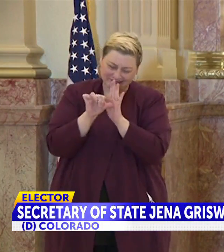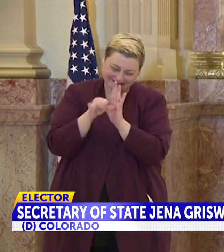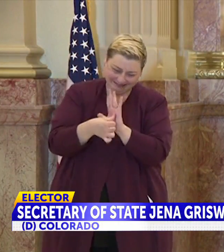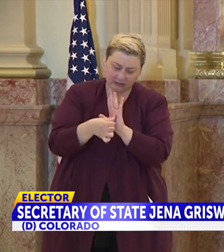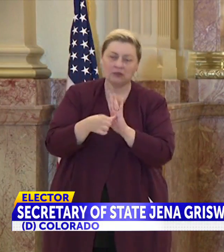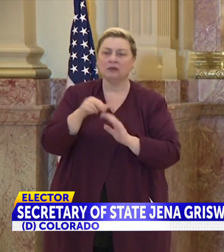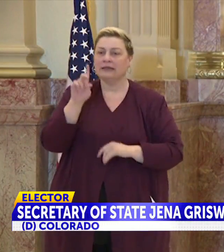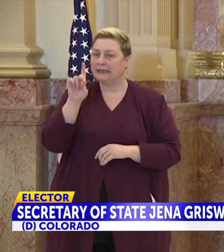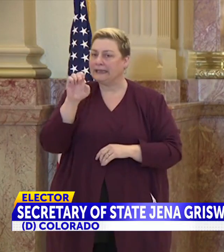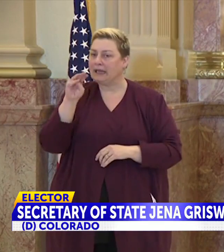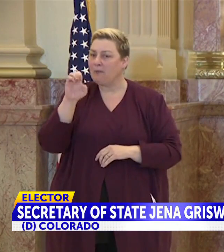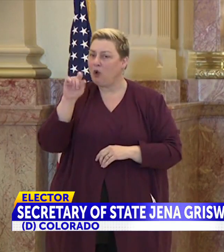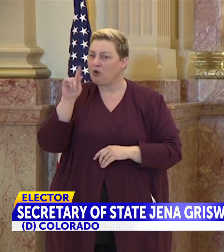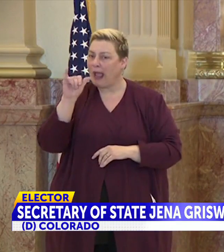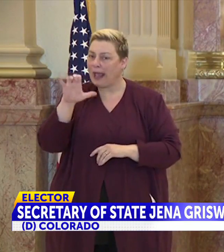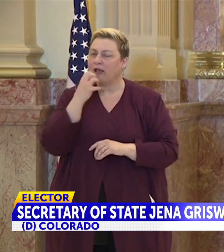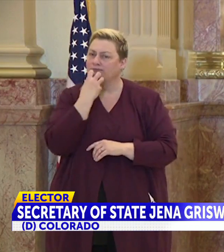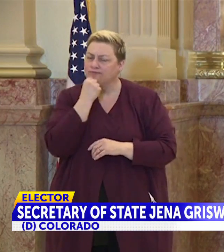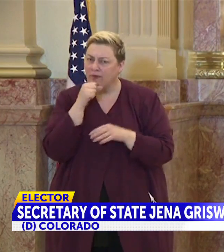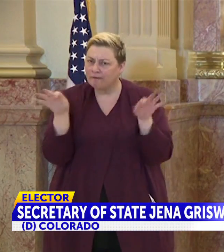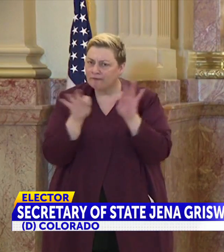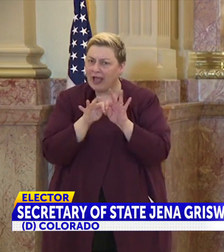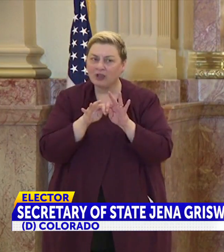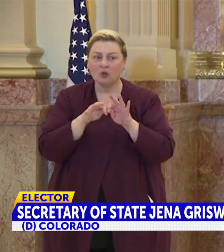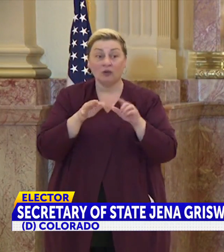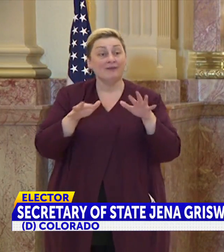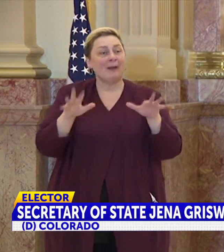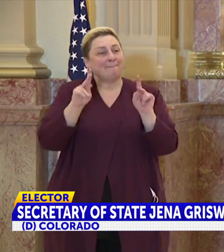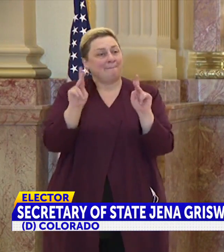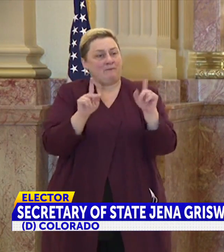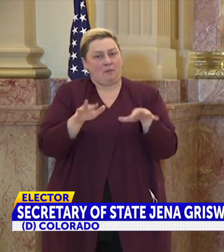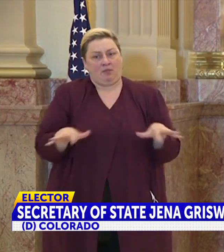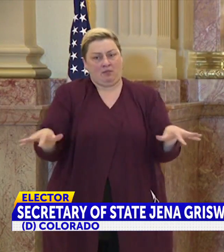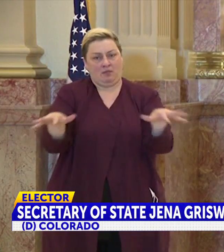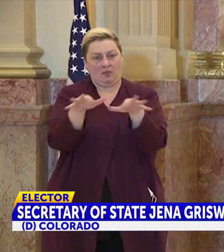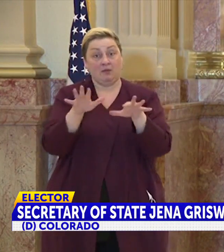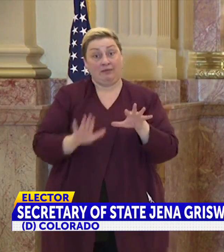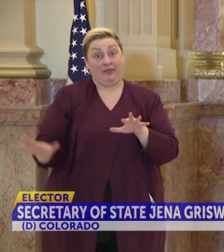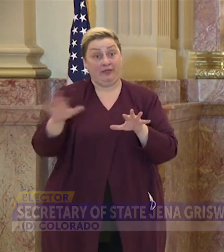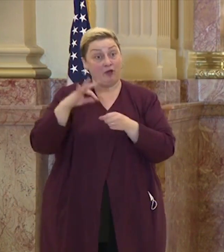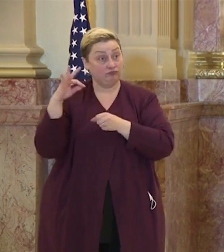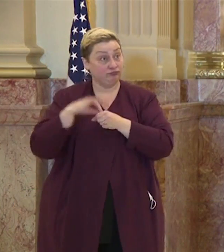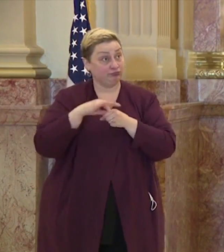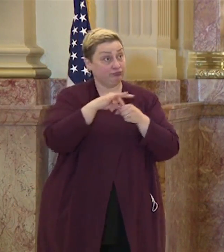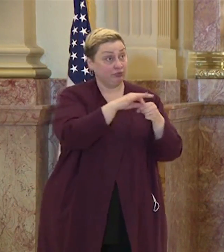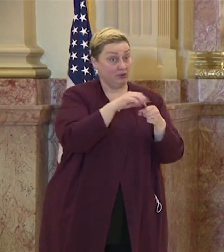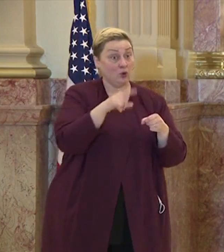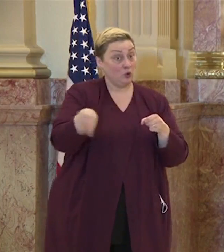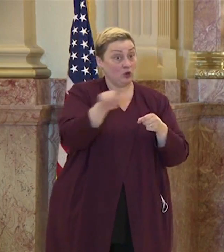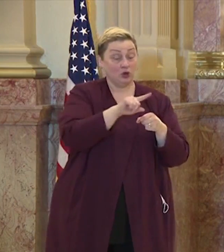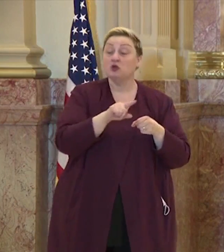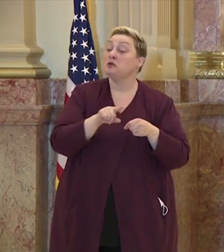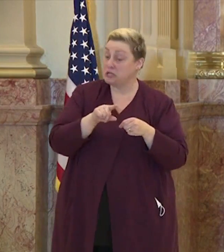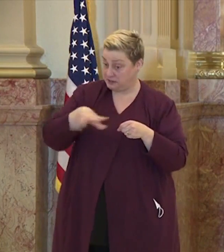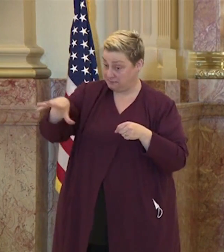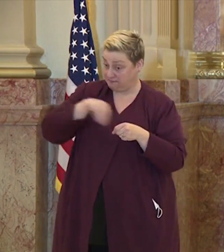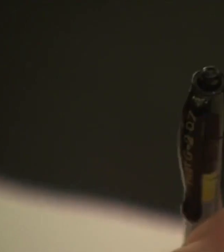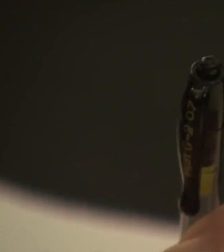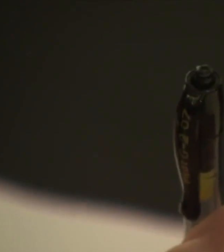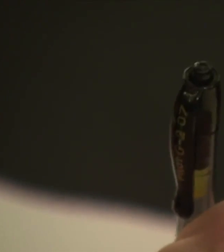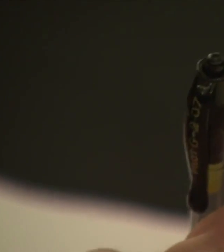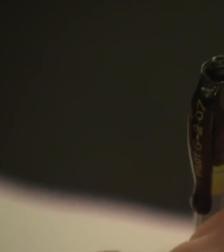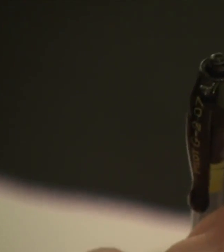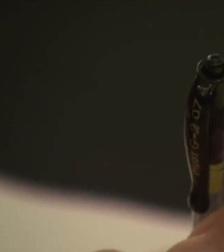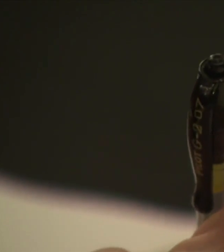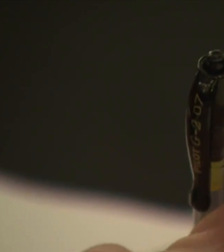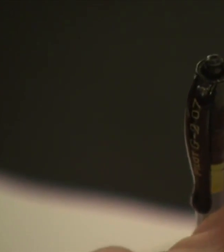that the people, that everyday American people decide who the leaders are of our nation. According to Secretary of State Griswold, voting